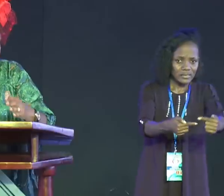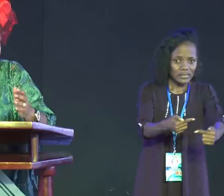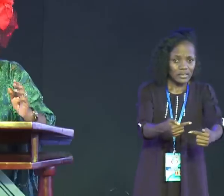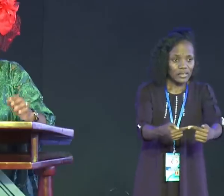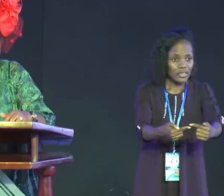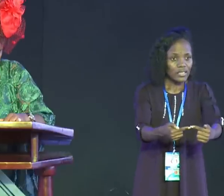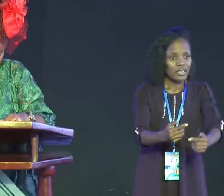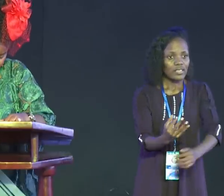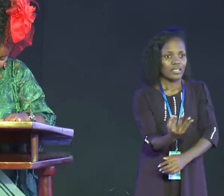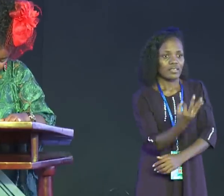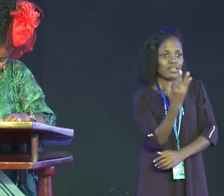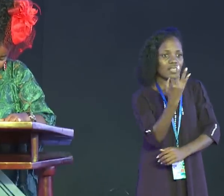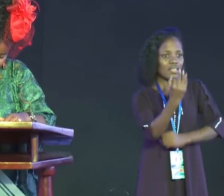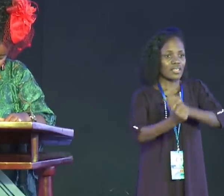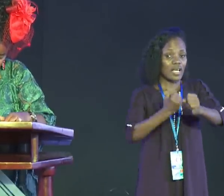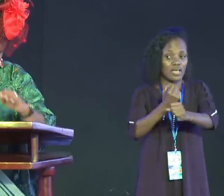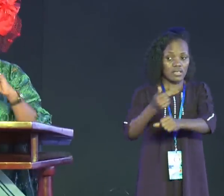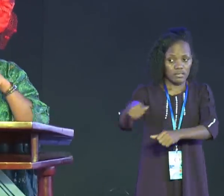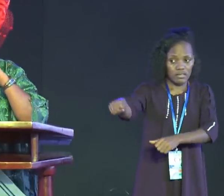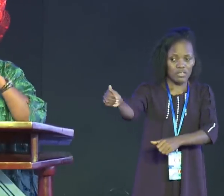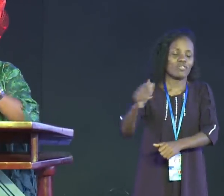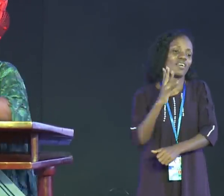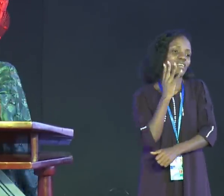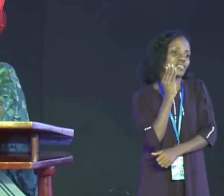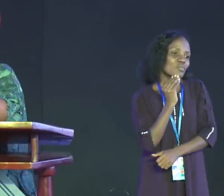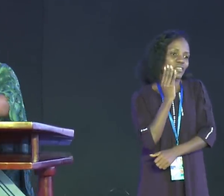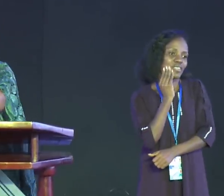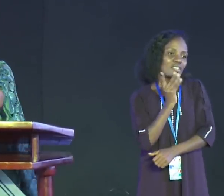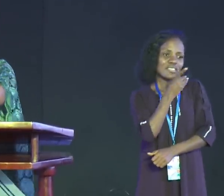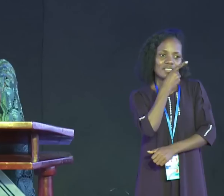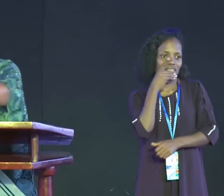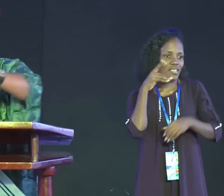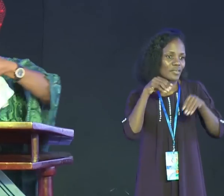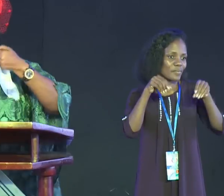I'm in the third year.